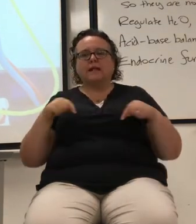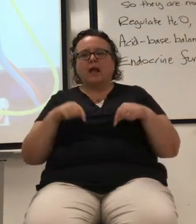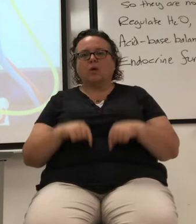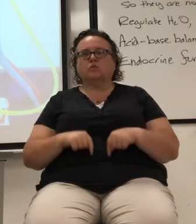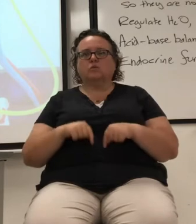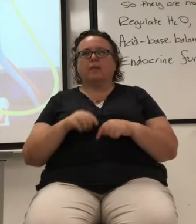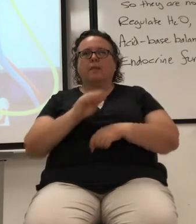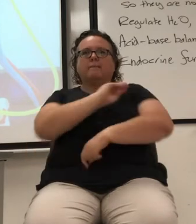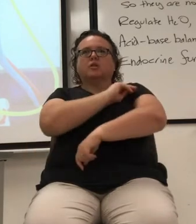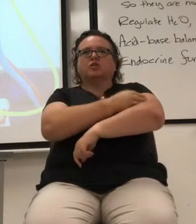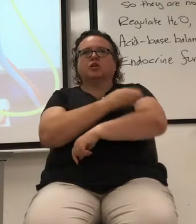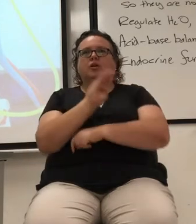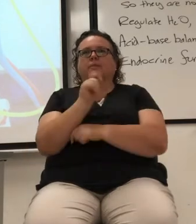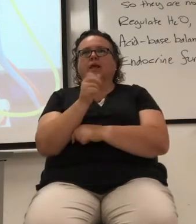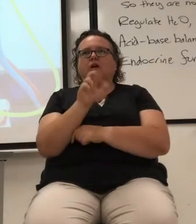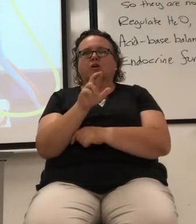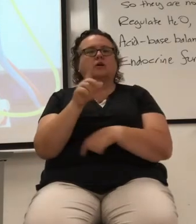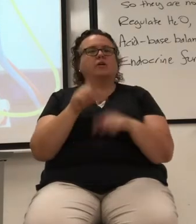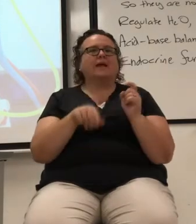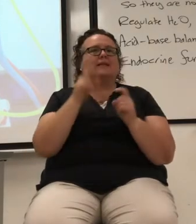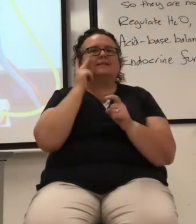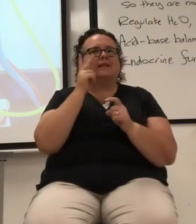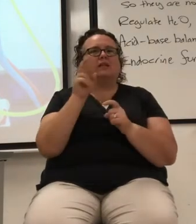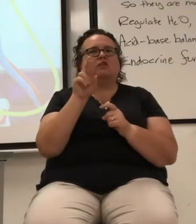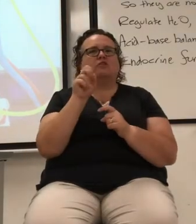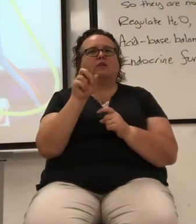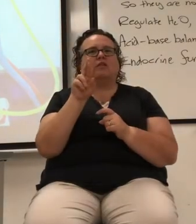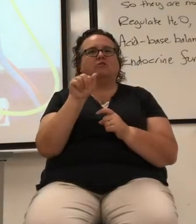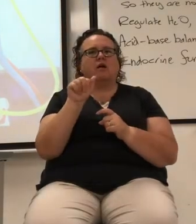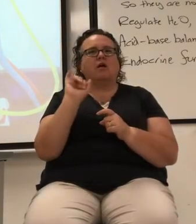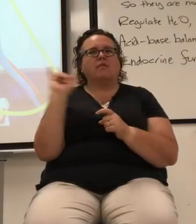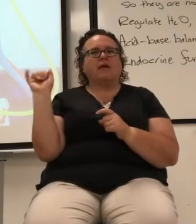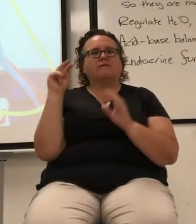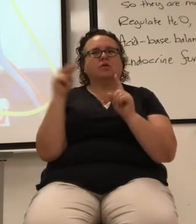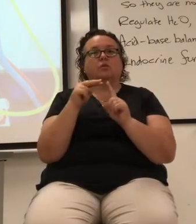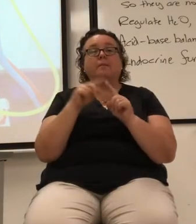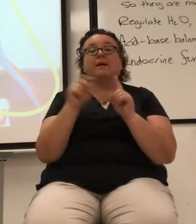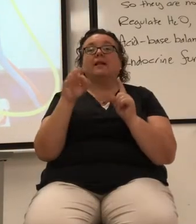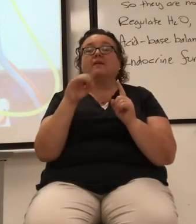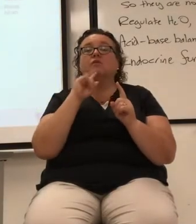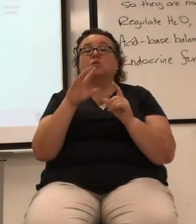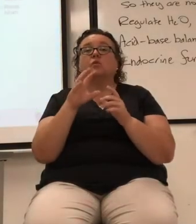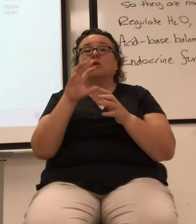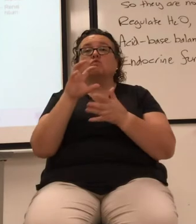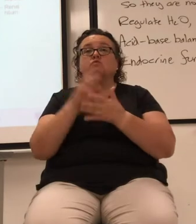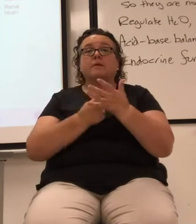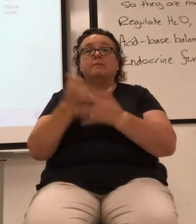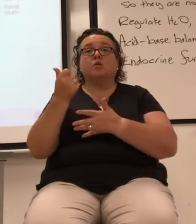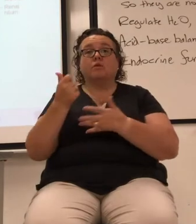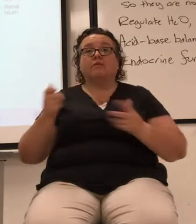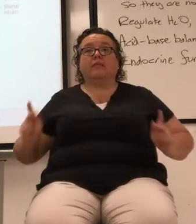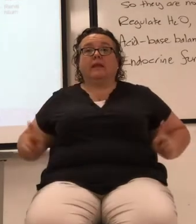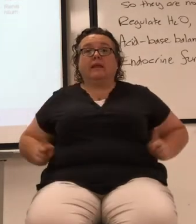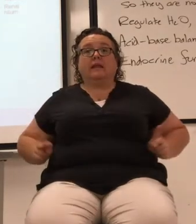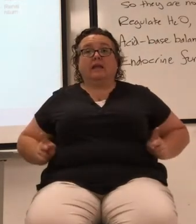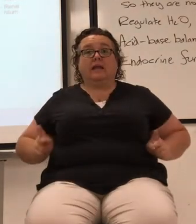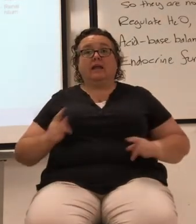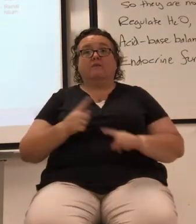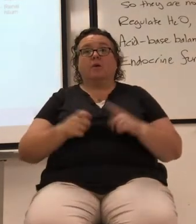the urethra. That view. If you remove the kidney, from the body